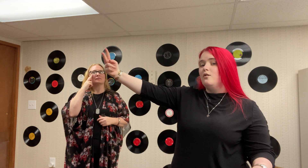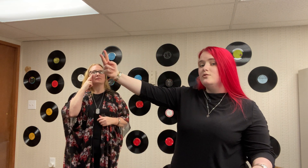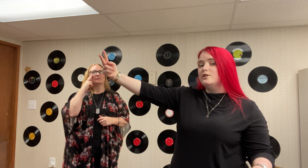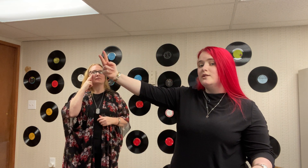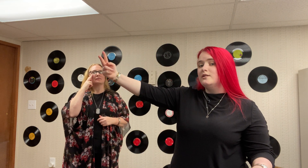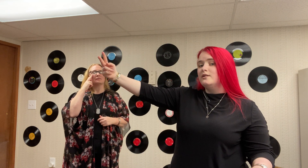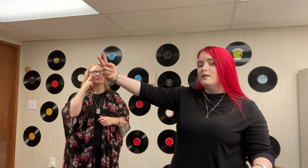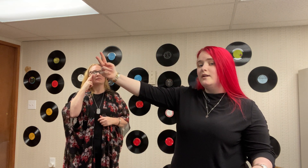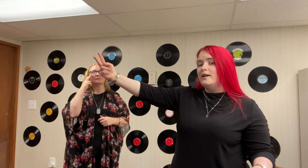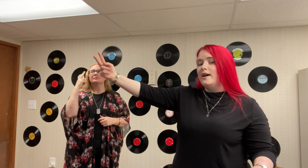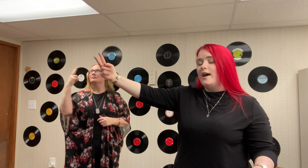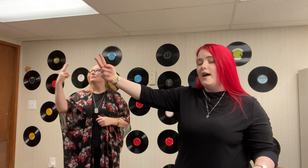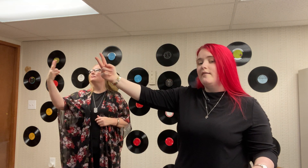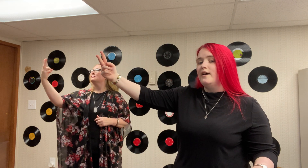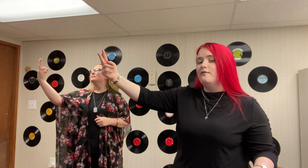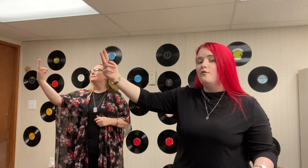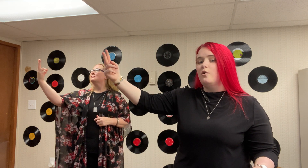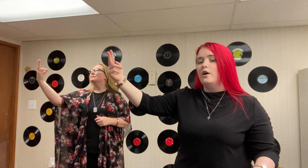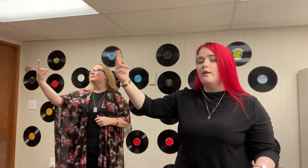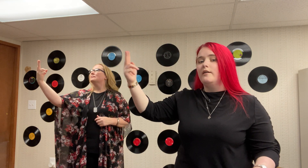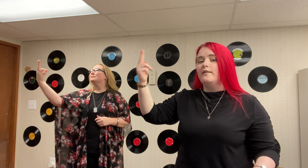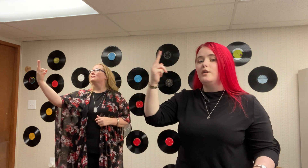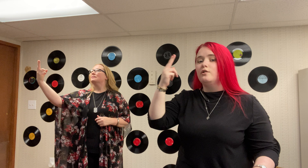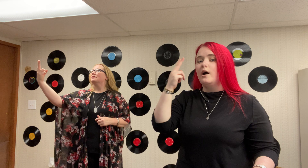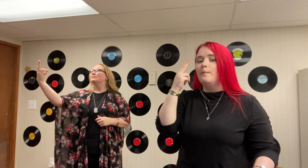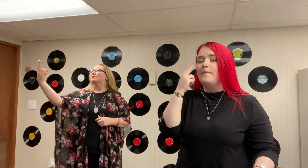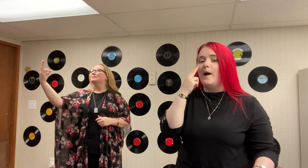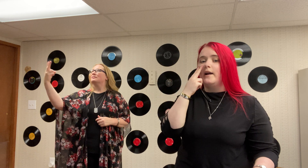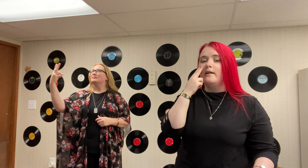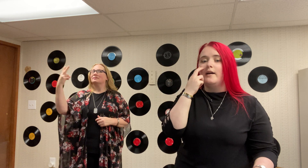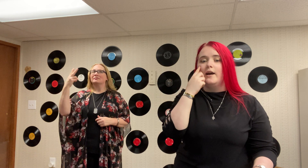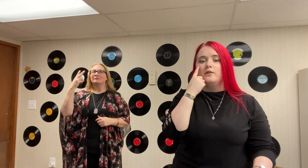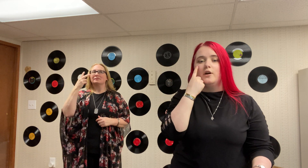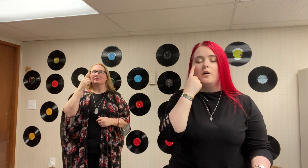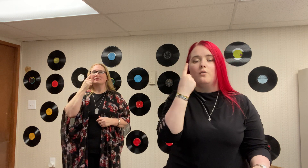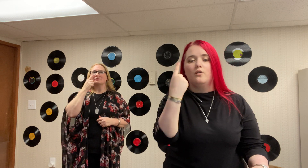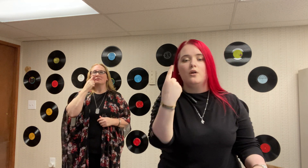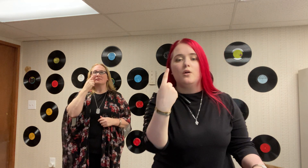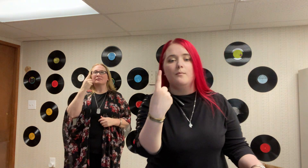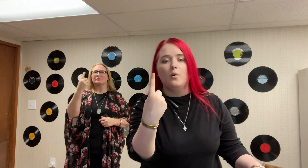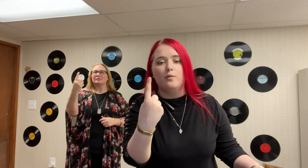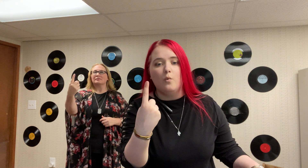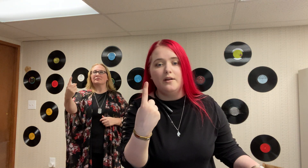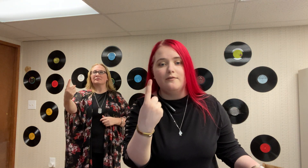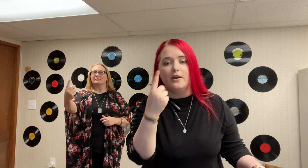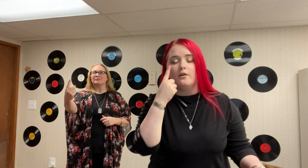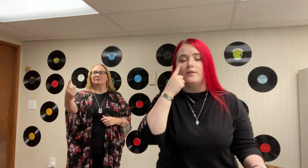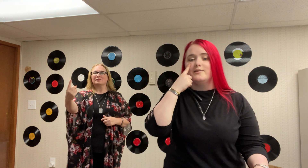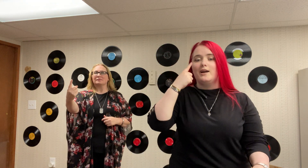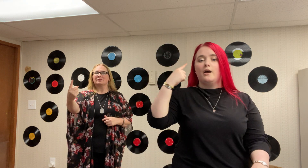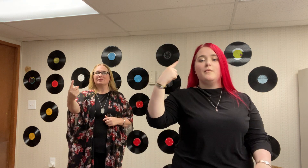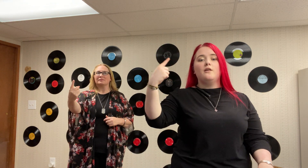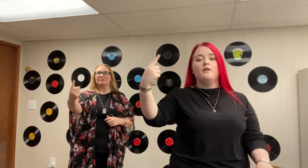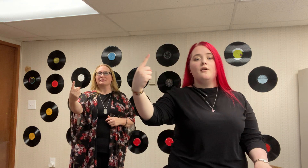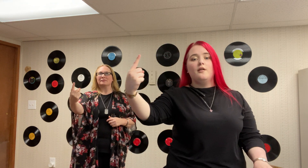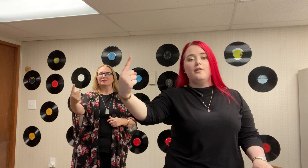out. And then you come back and you go, but with one finger this time,